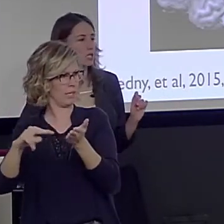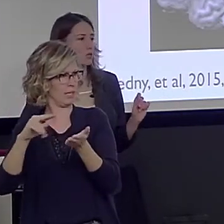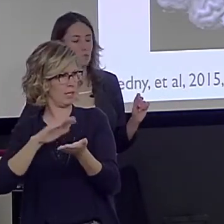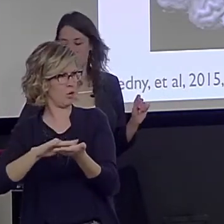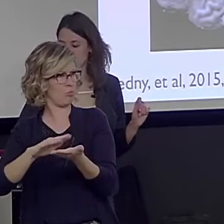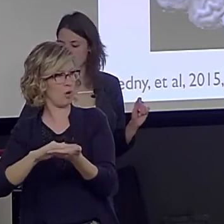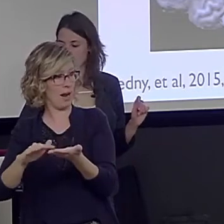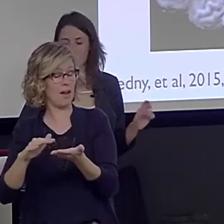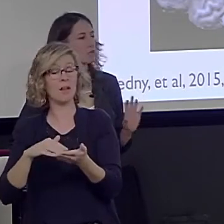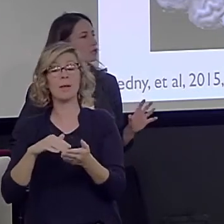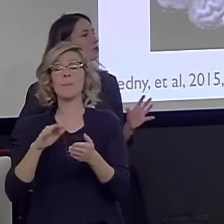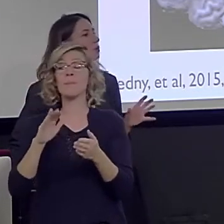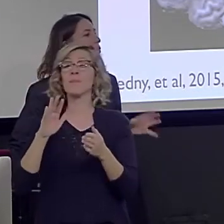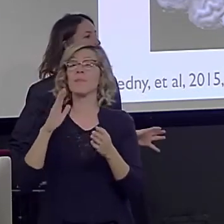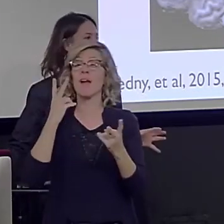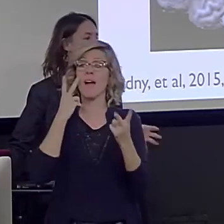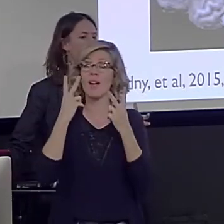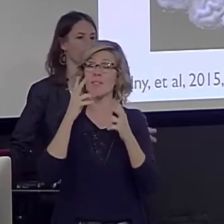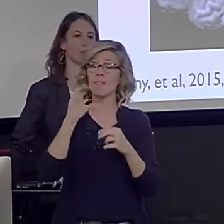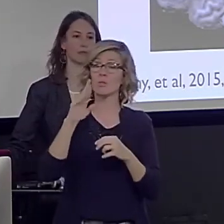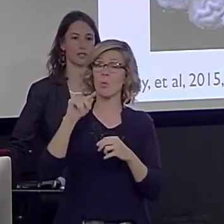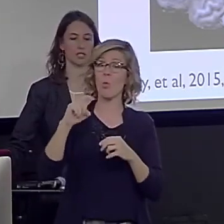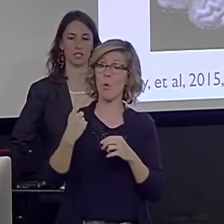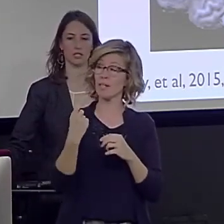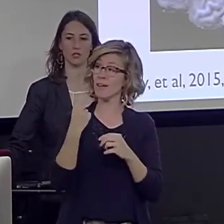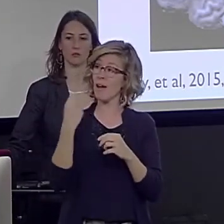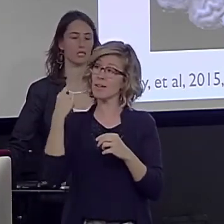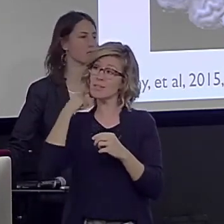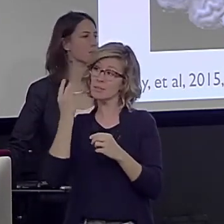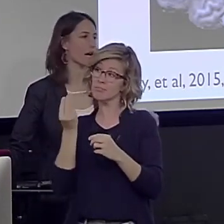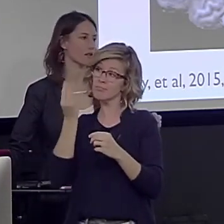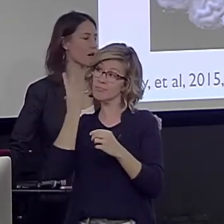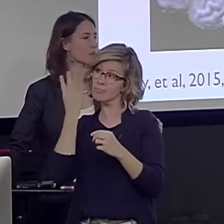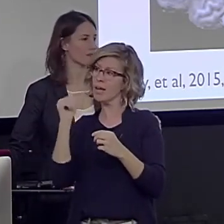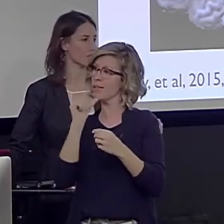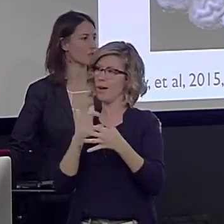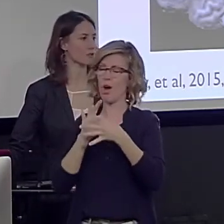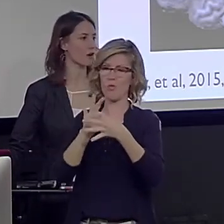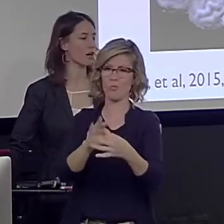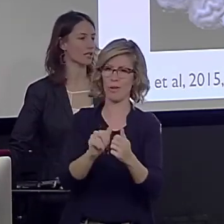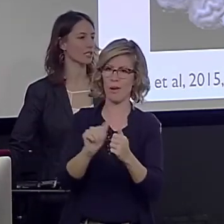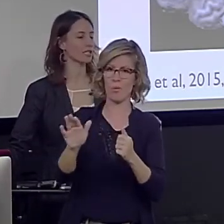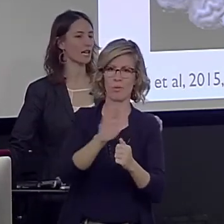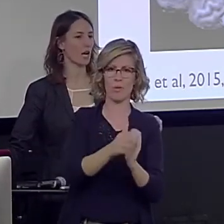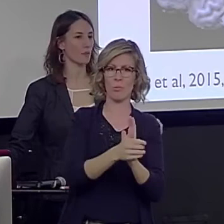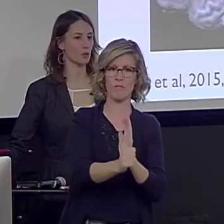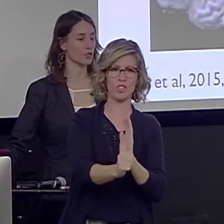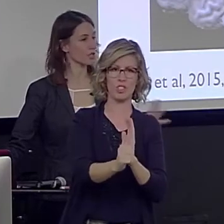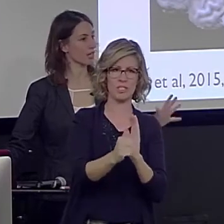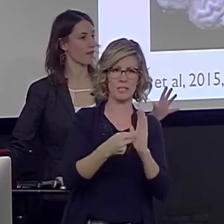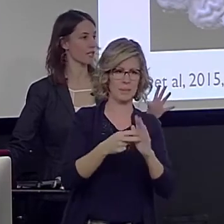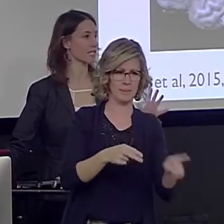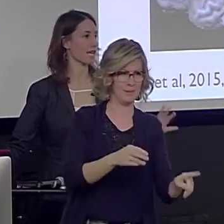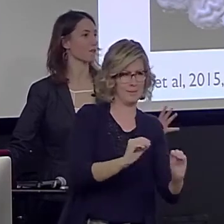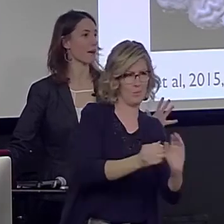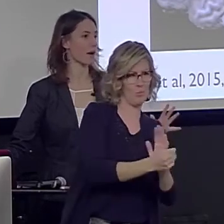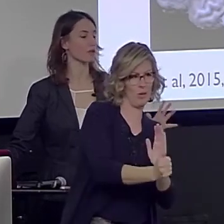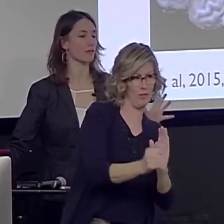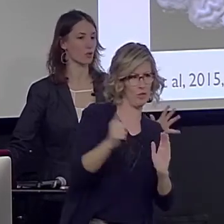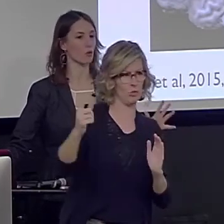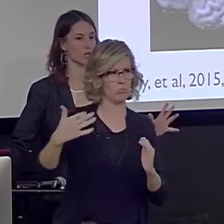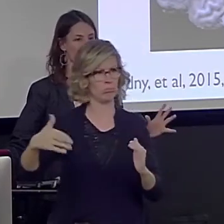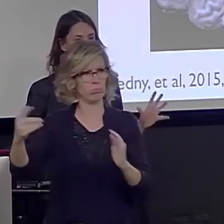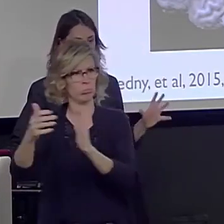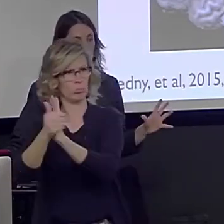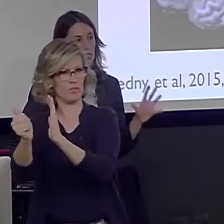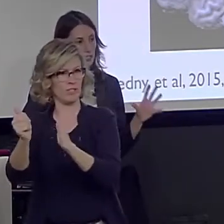visual cortex responses to language don't correlate with Braille proficiency. So it doesn't matter how proficient you are. You're just going to have the same amount